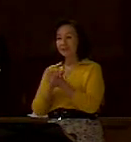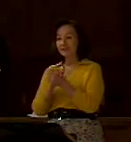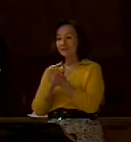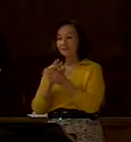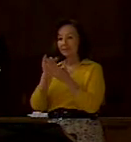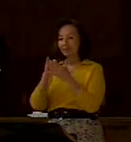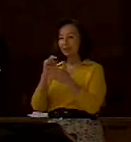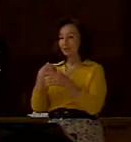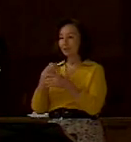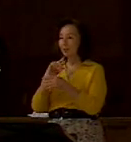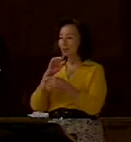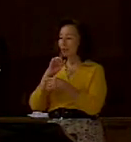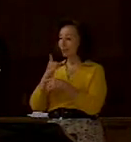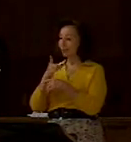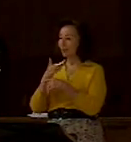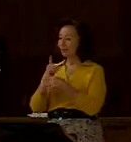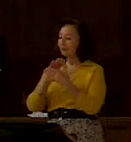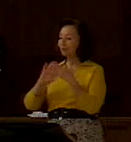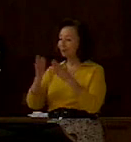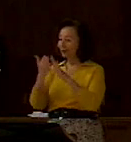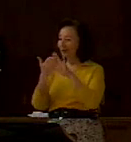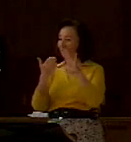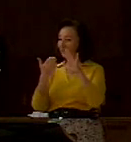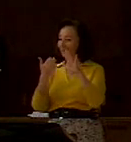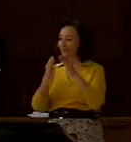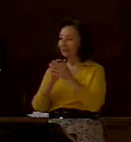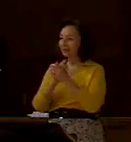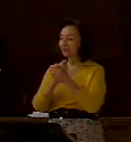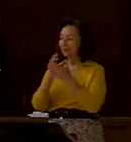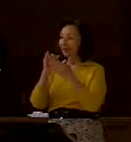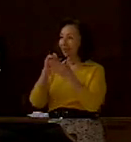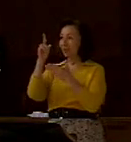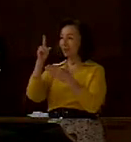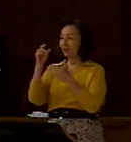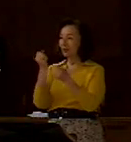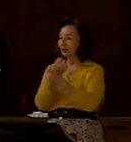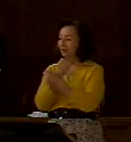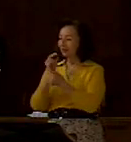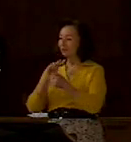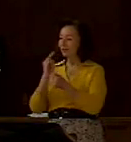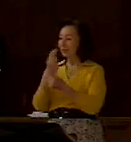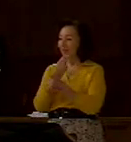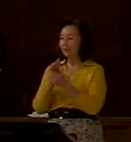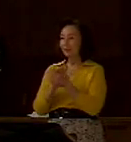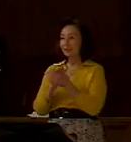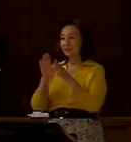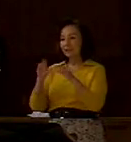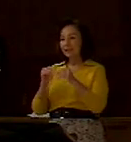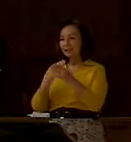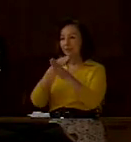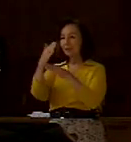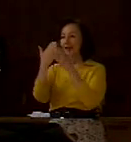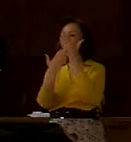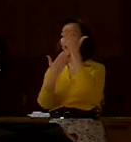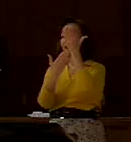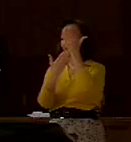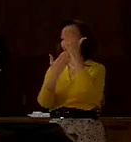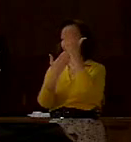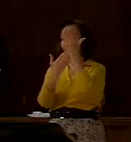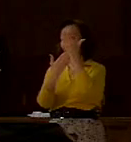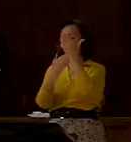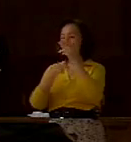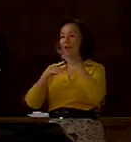that we are forgiven, and that you love us. Take us by the hand